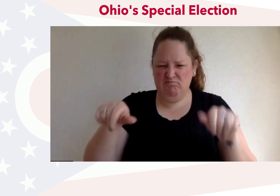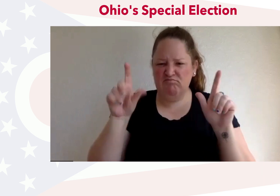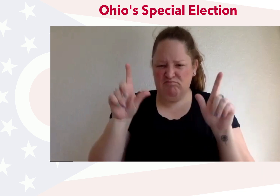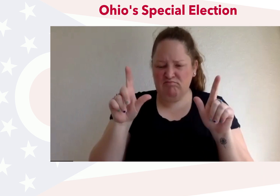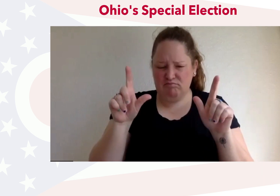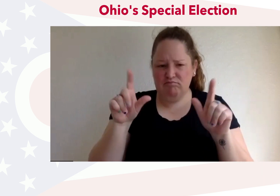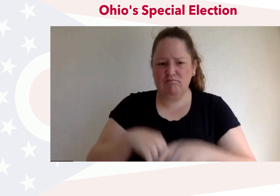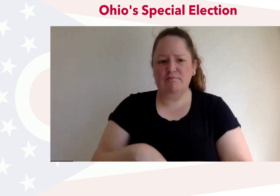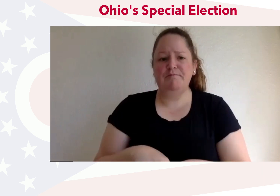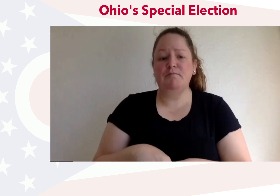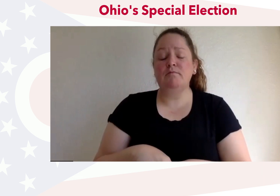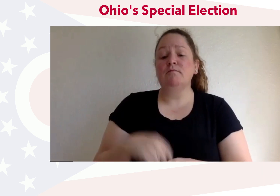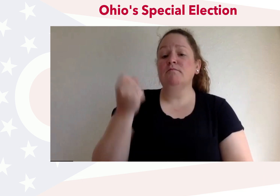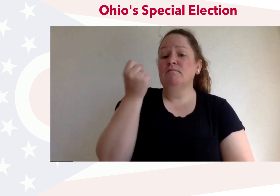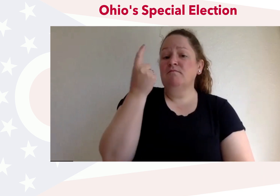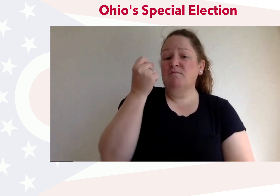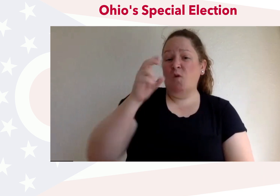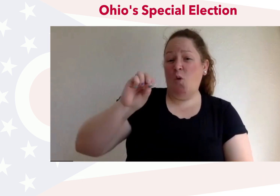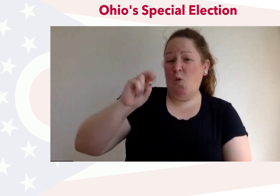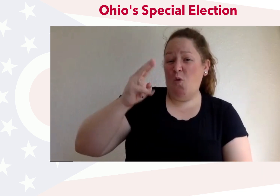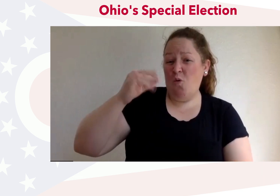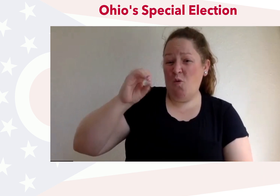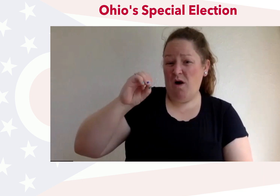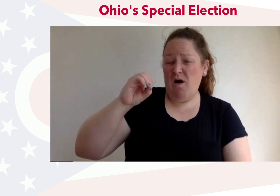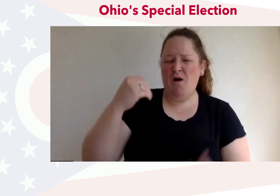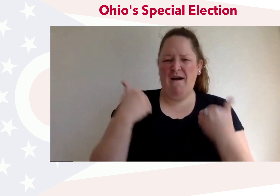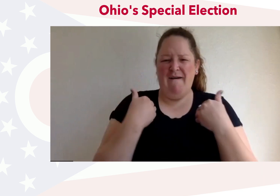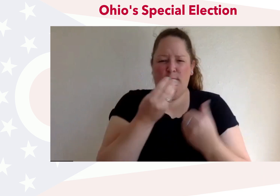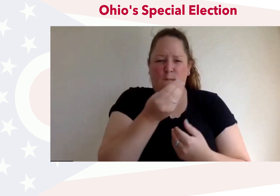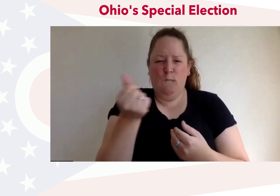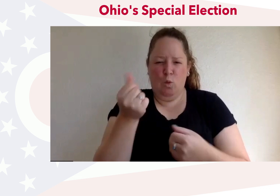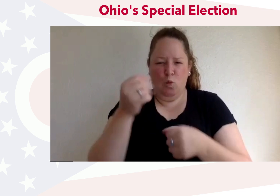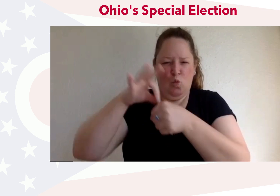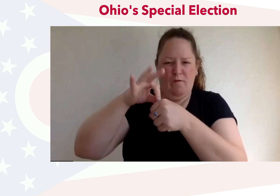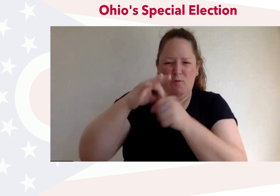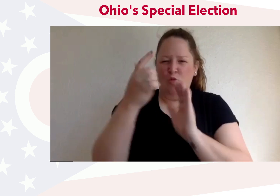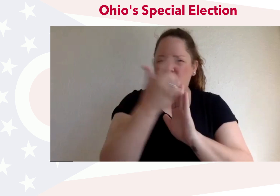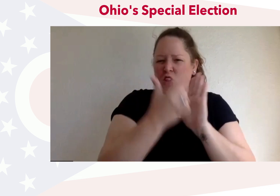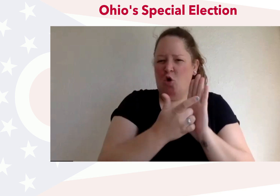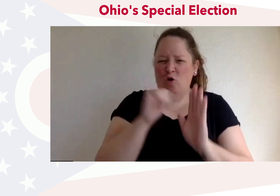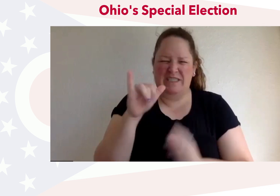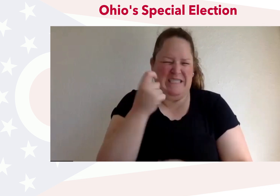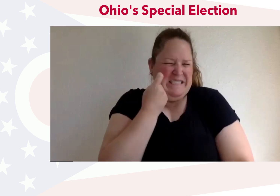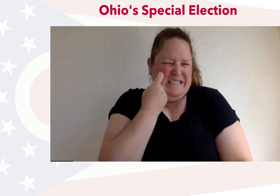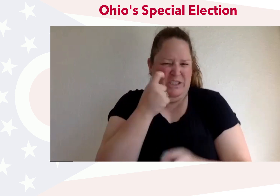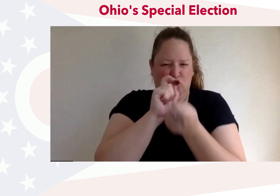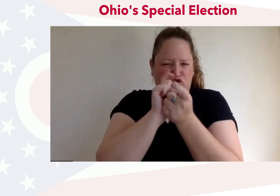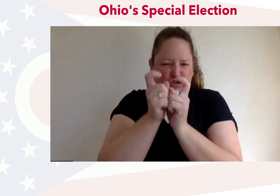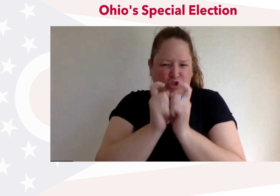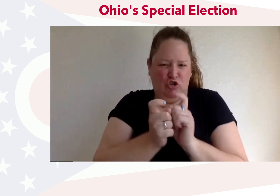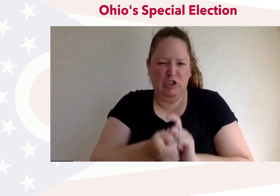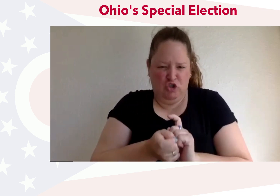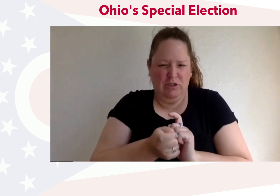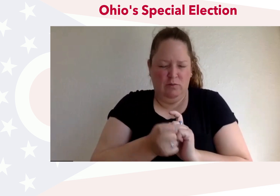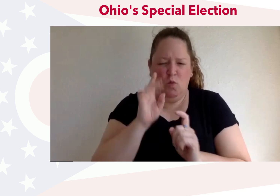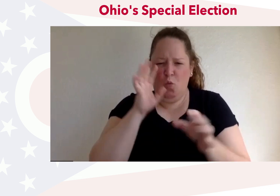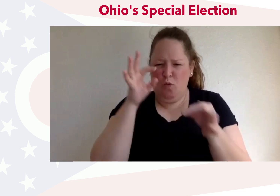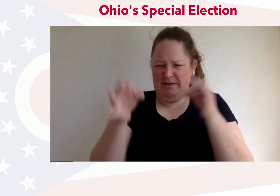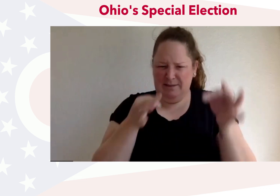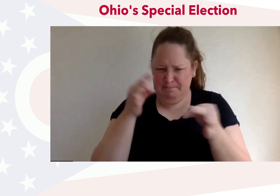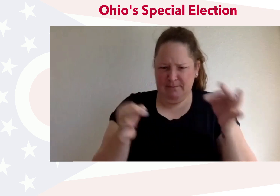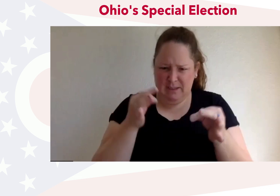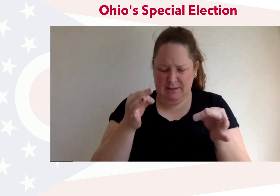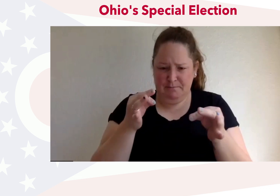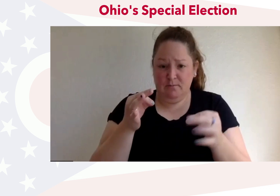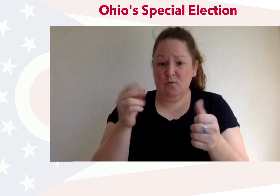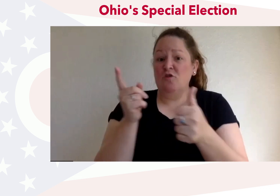I'm going to explain a little bit more about that in this video. Ohio has also had a few election law changes